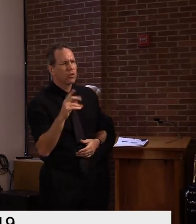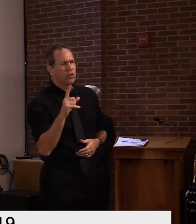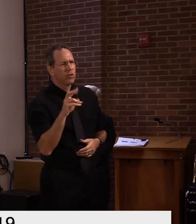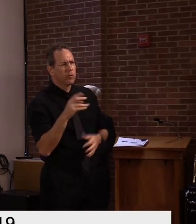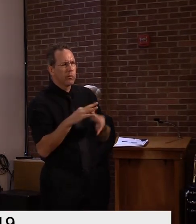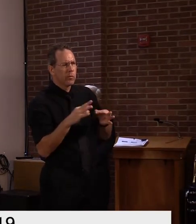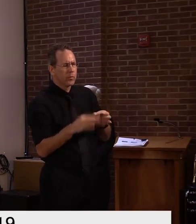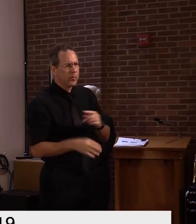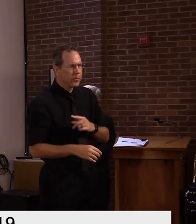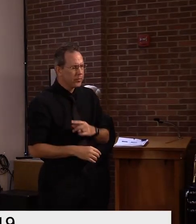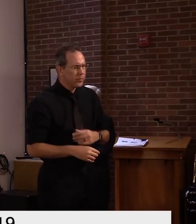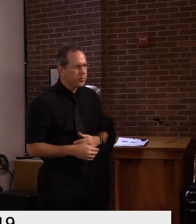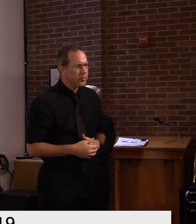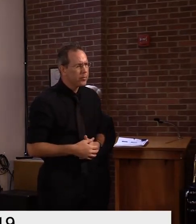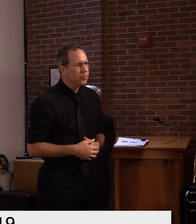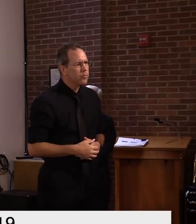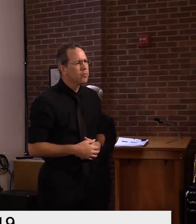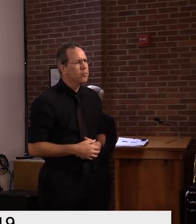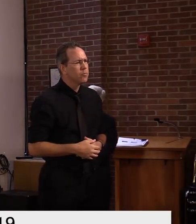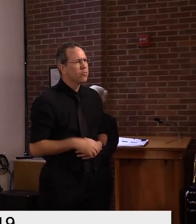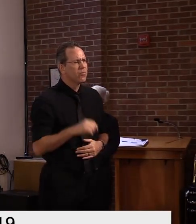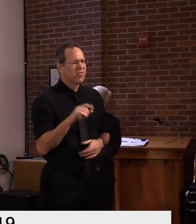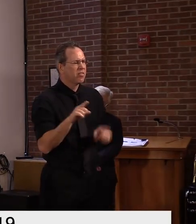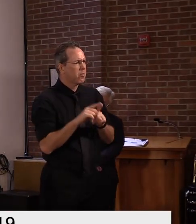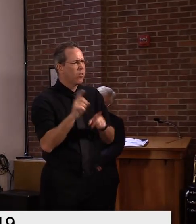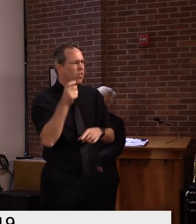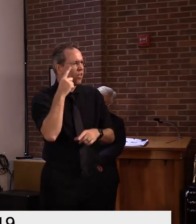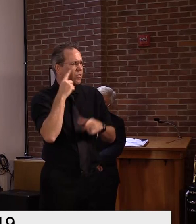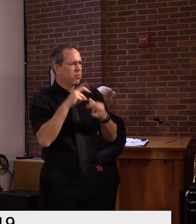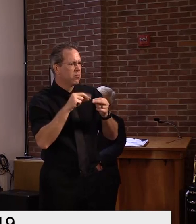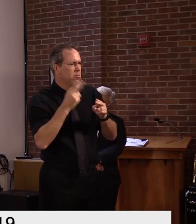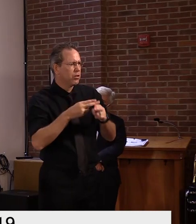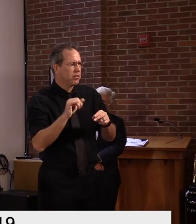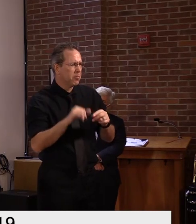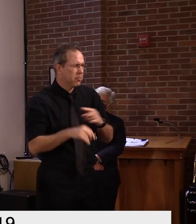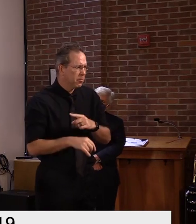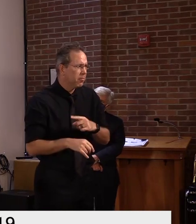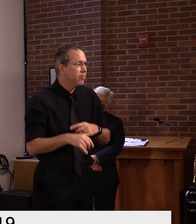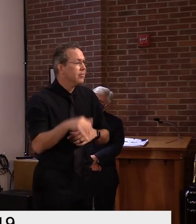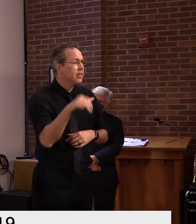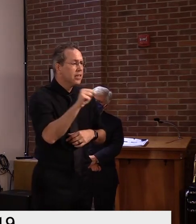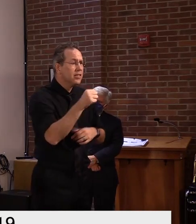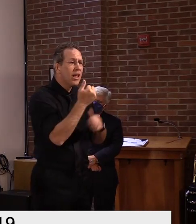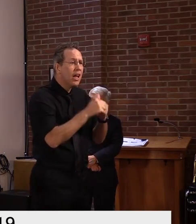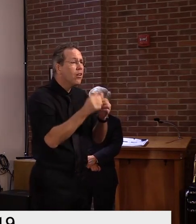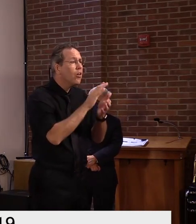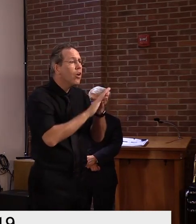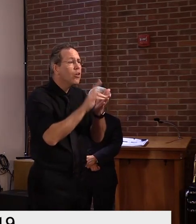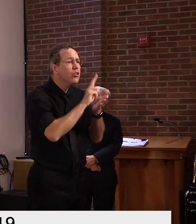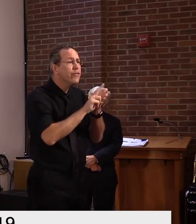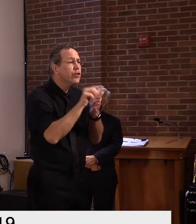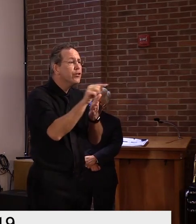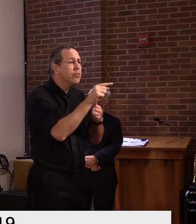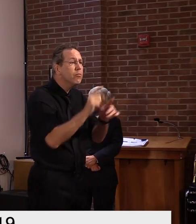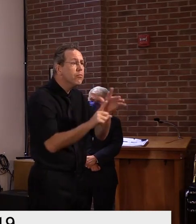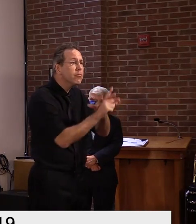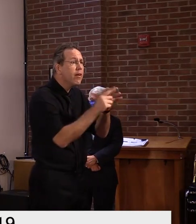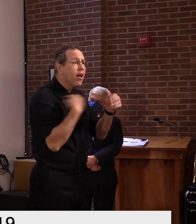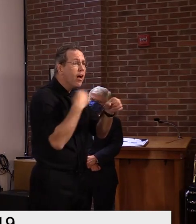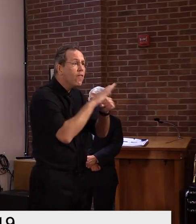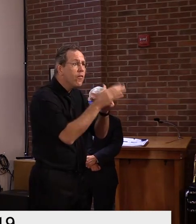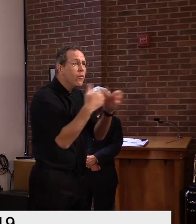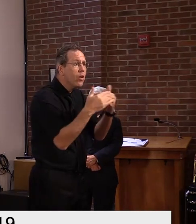And that is absolutely true. And you're right, the colleges are reporting as well on their own